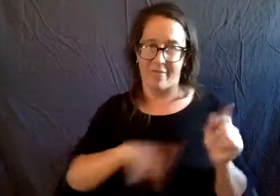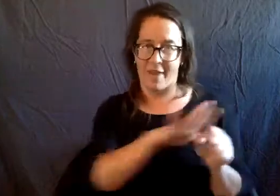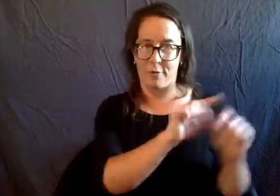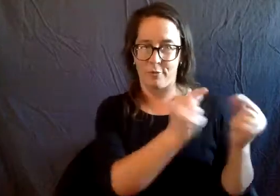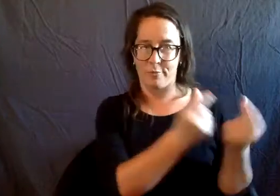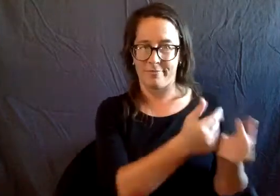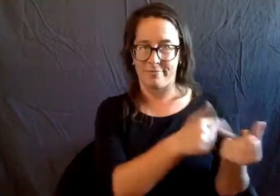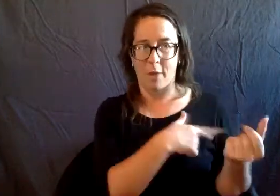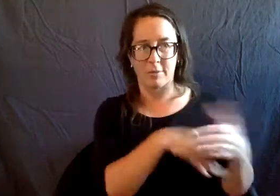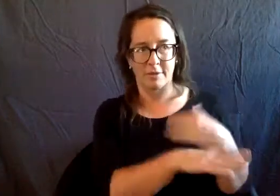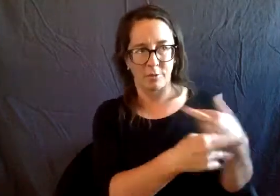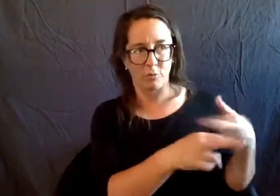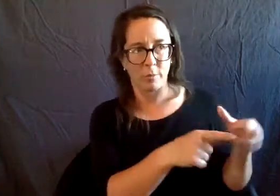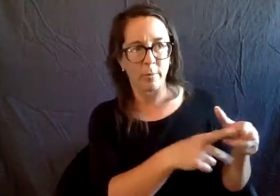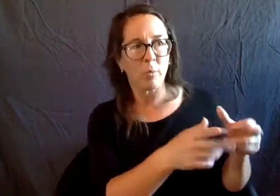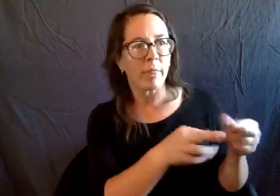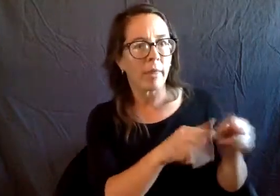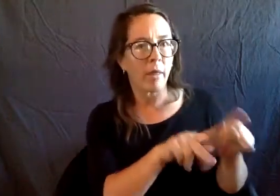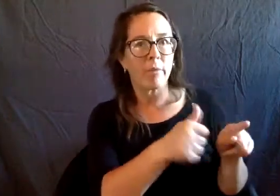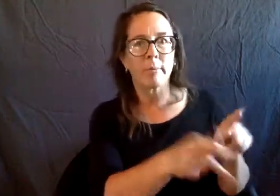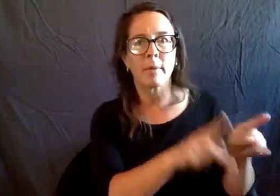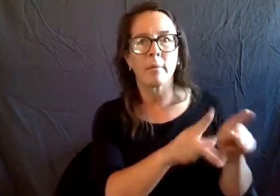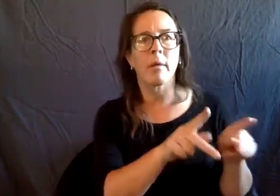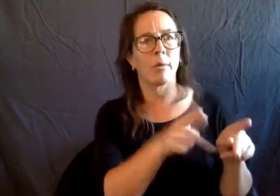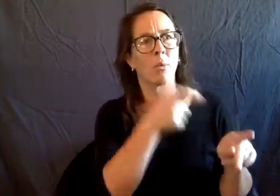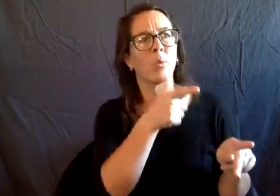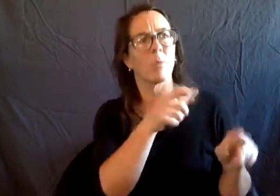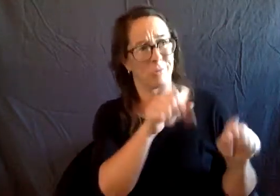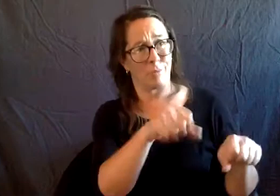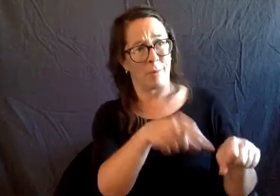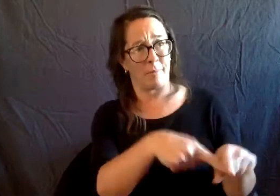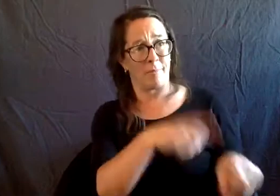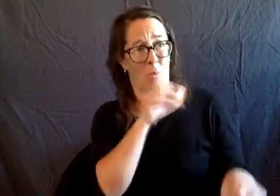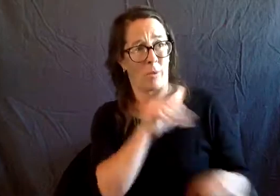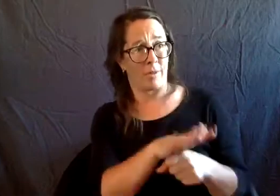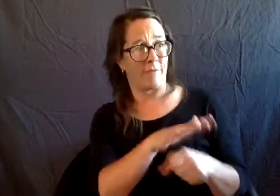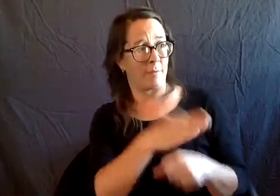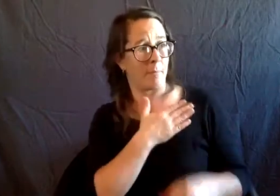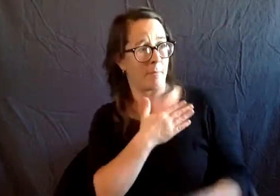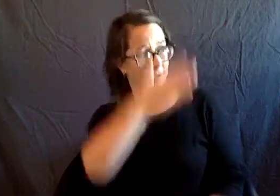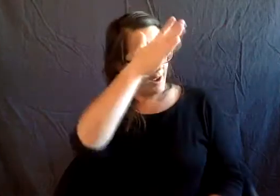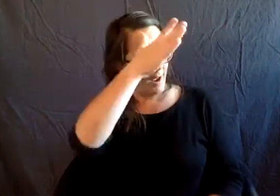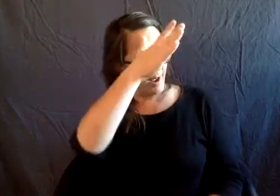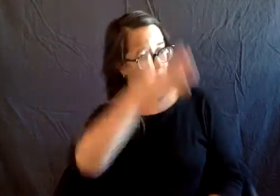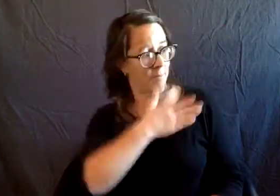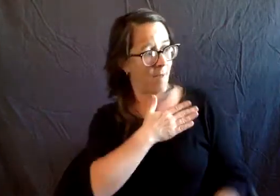rooms with folks who could be my dad, could be my mom, could be my grandmother. And I was an equal, right?